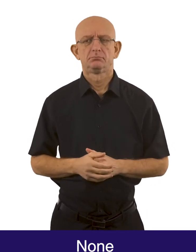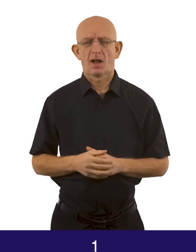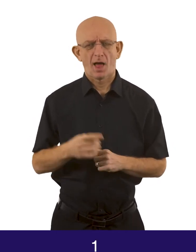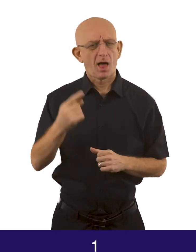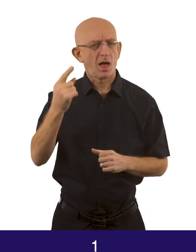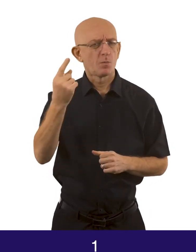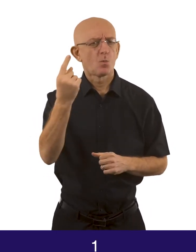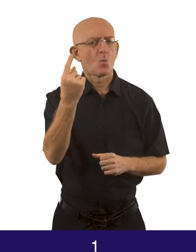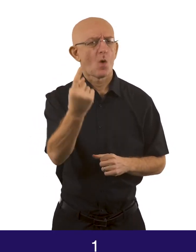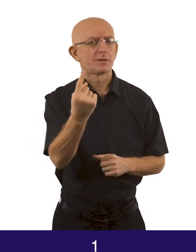1.